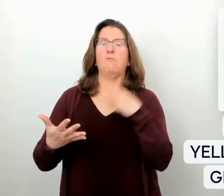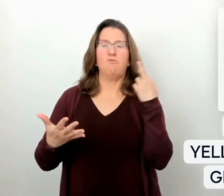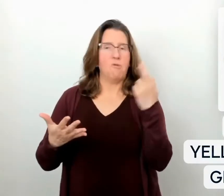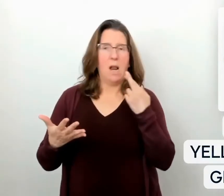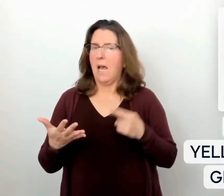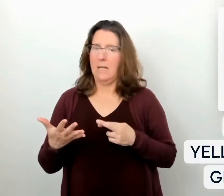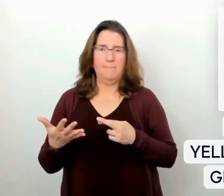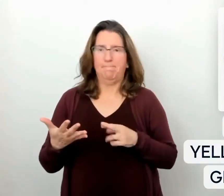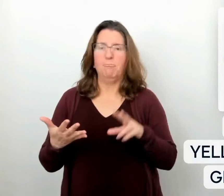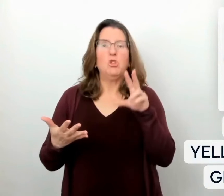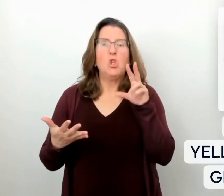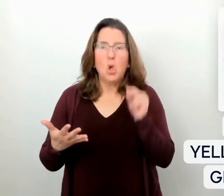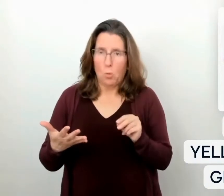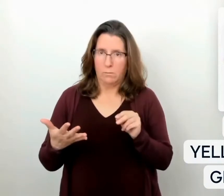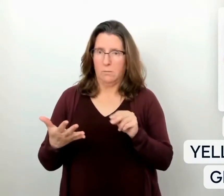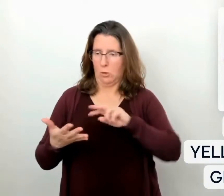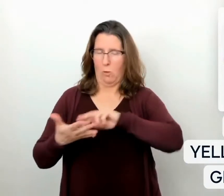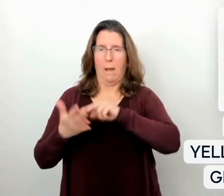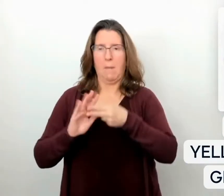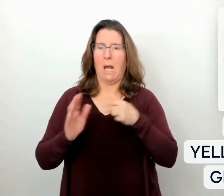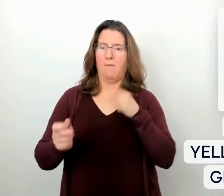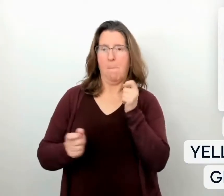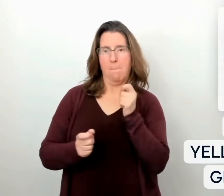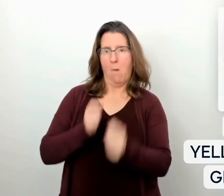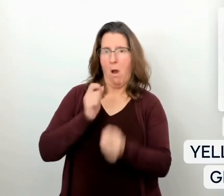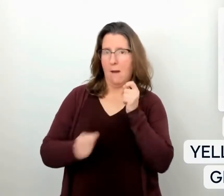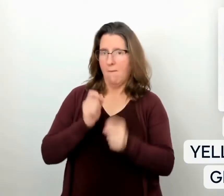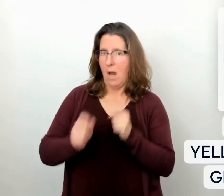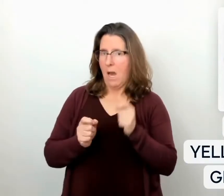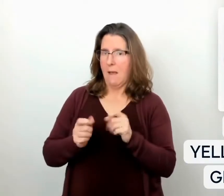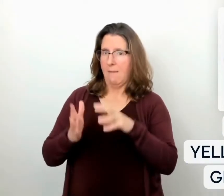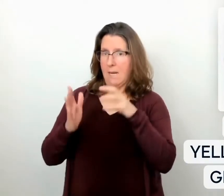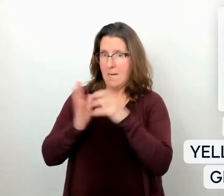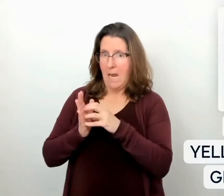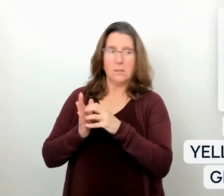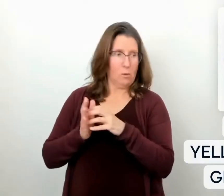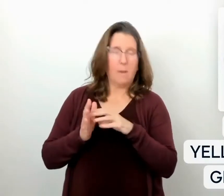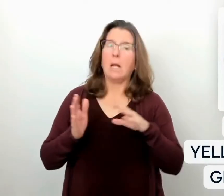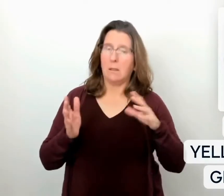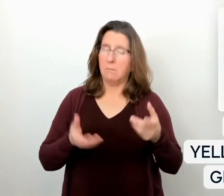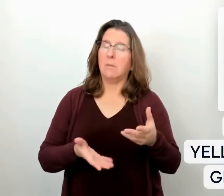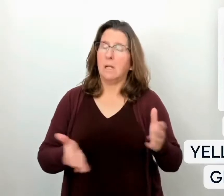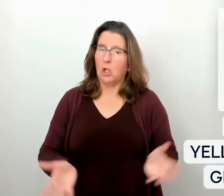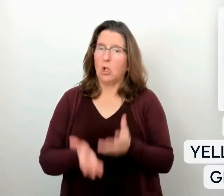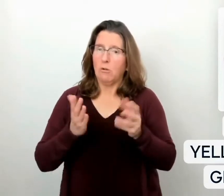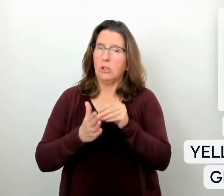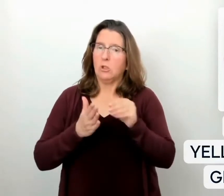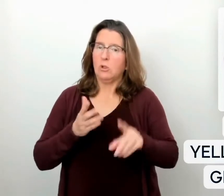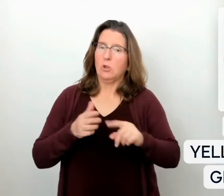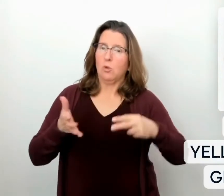red, yellow, or green. If it's not yellow, then I will make modifications. I may